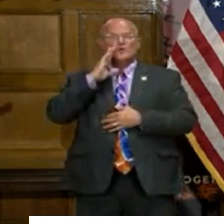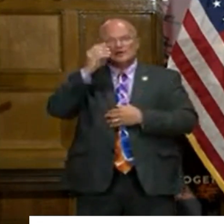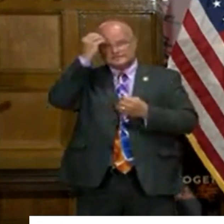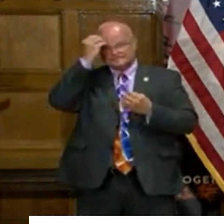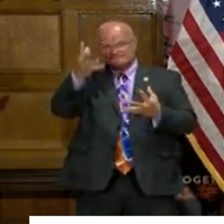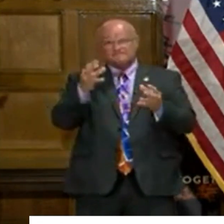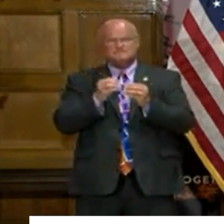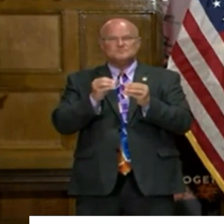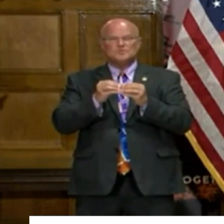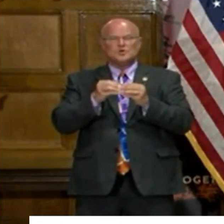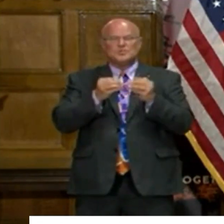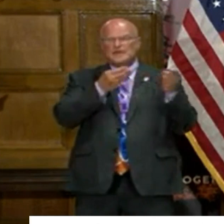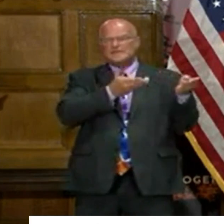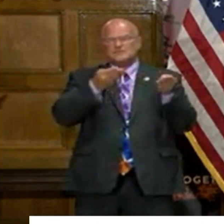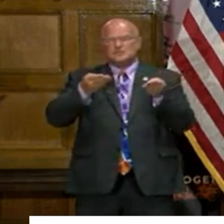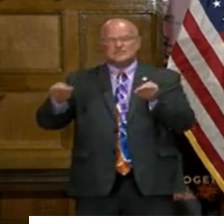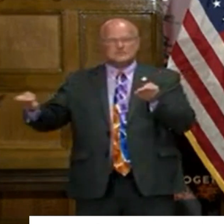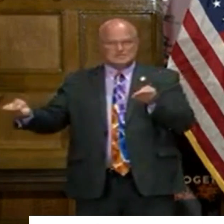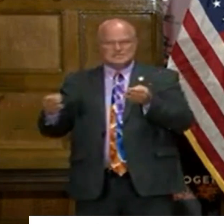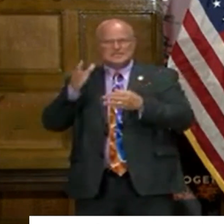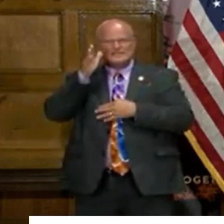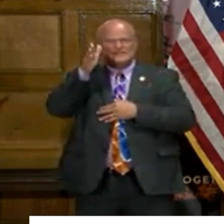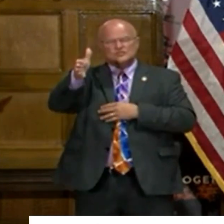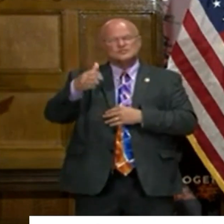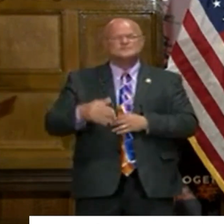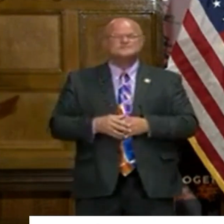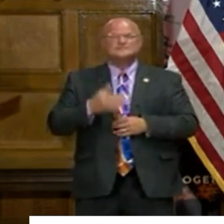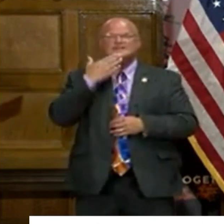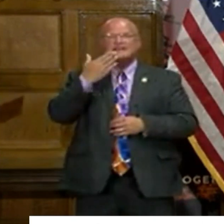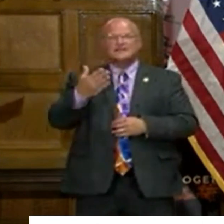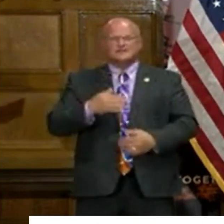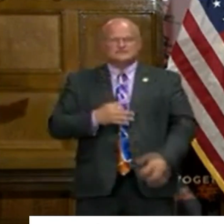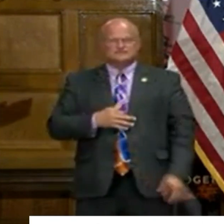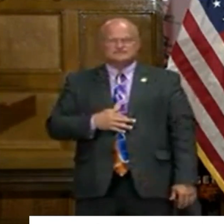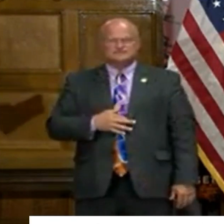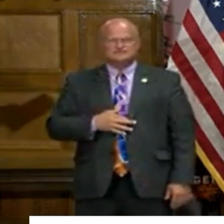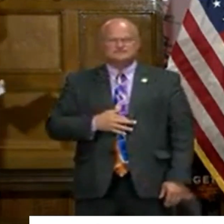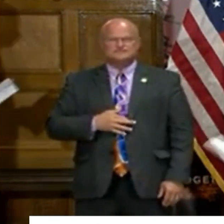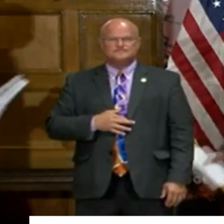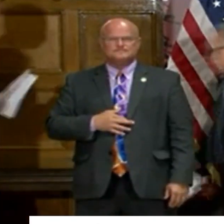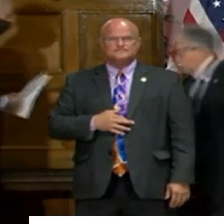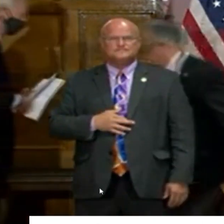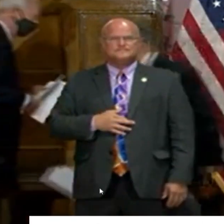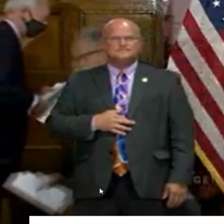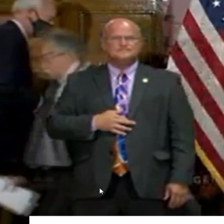learn more about what transmission is like in the near future. Thank you, Governor.